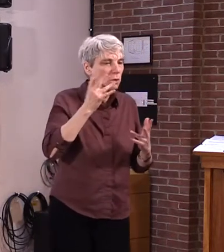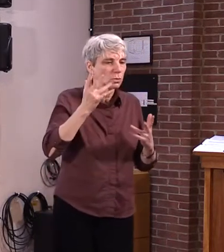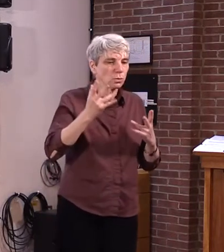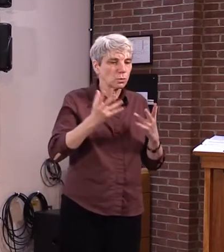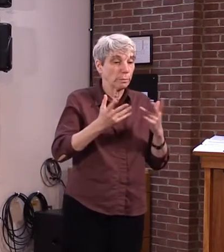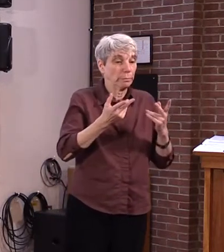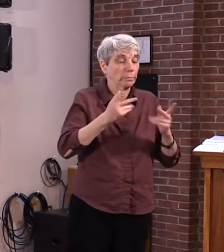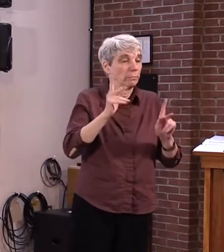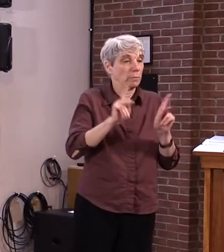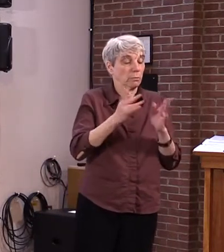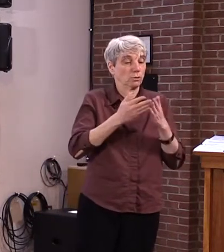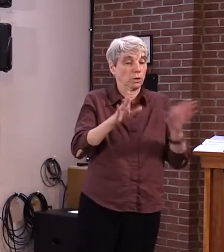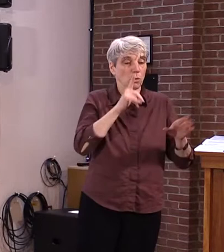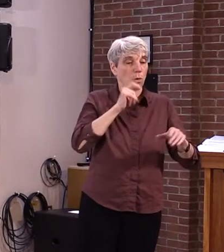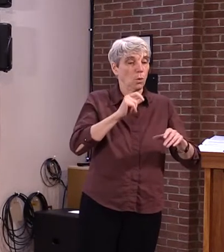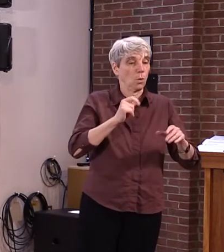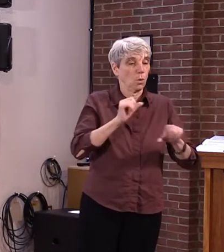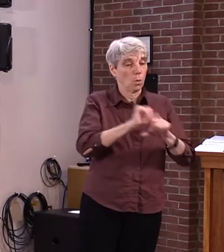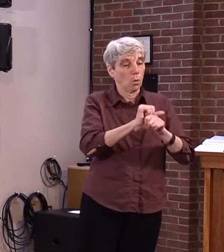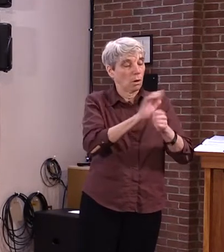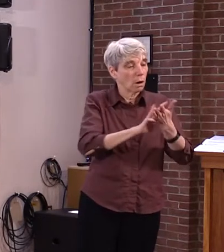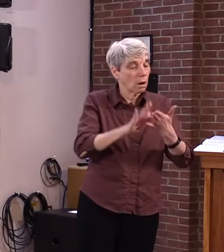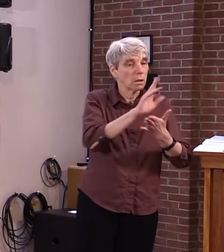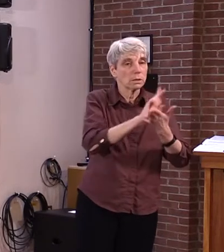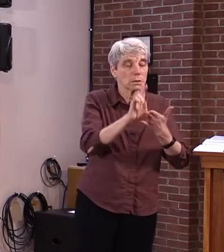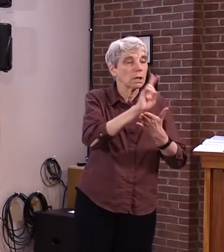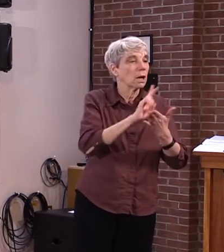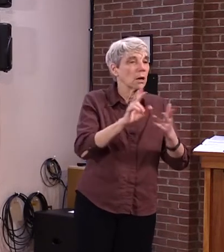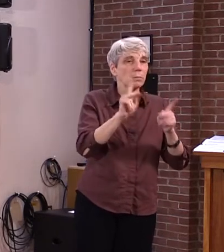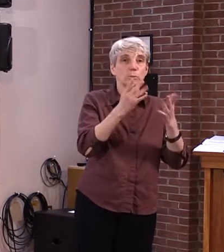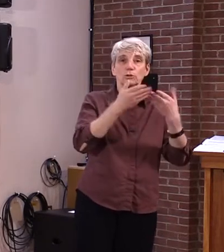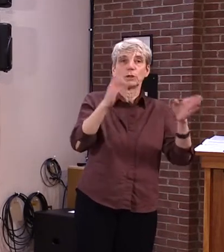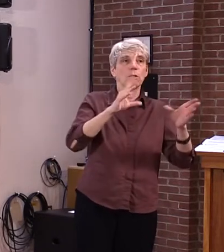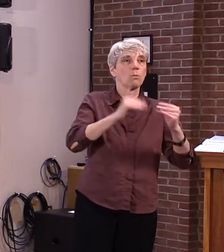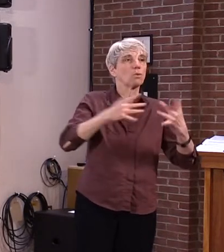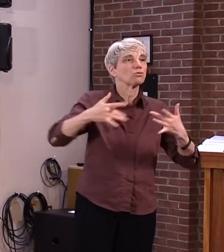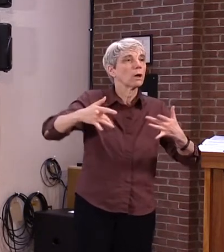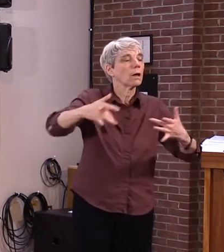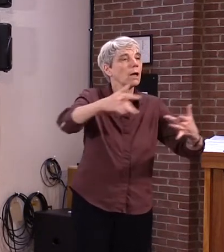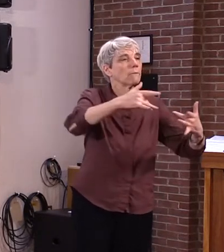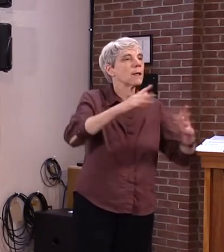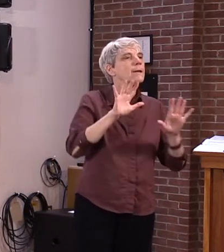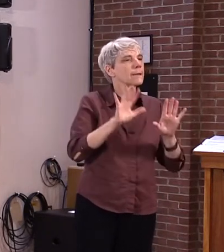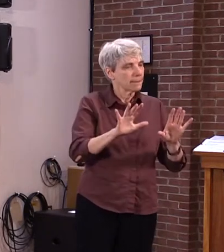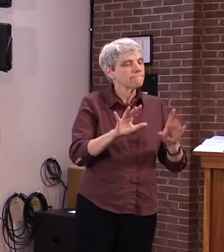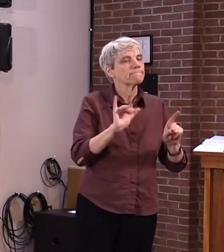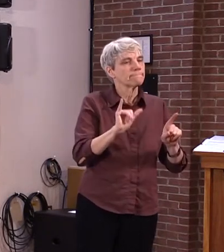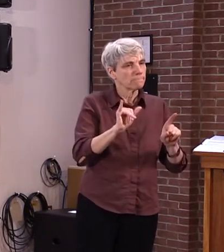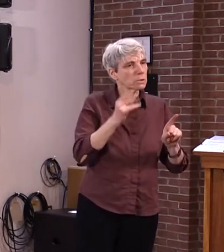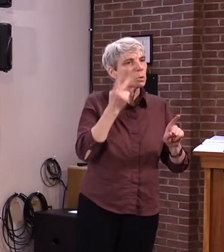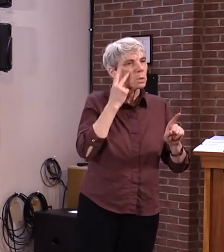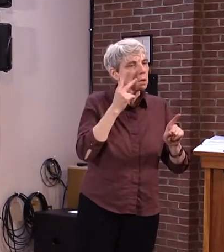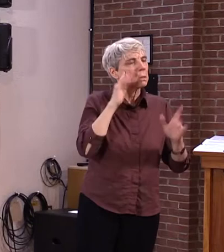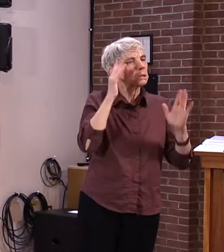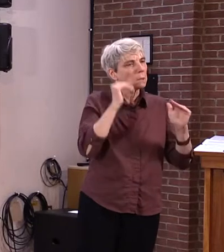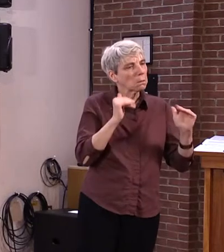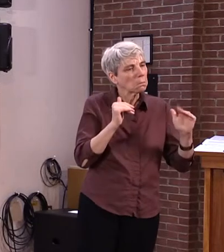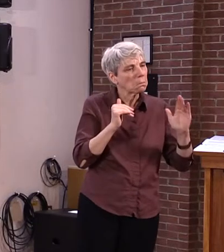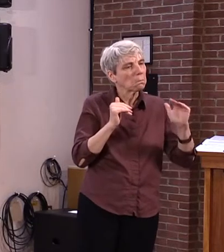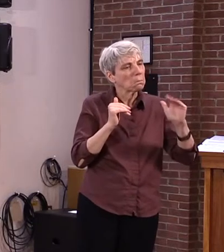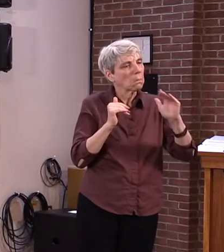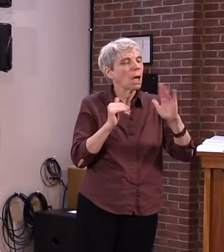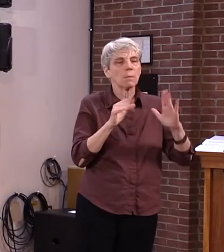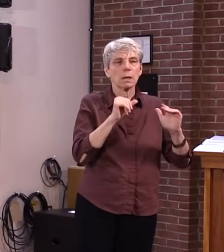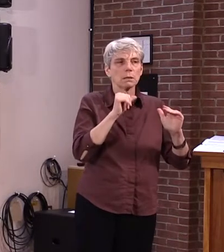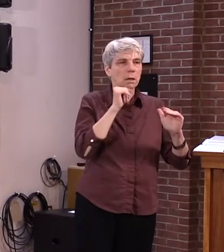education, just generally the society being more mobile. So that's something that we'll keep a close eye on, but nothing certainly that's concerning at this